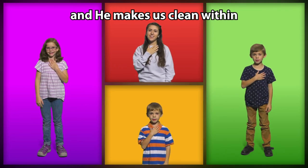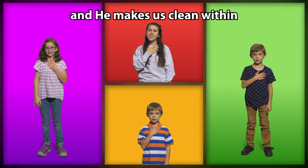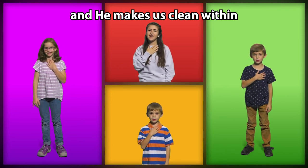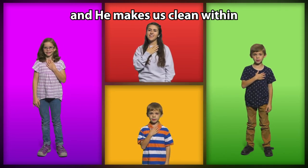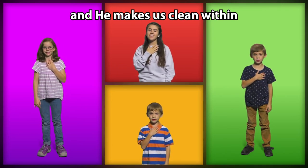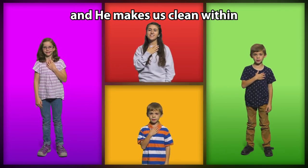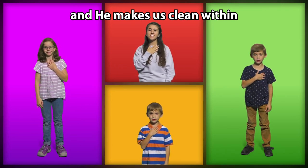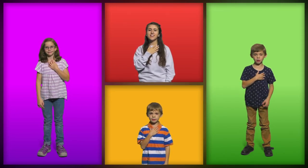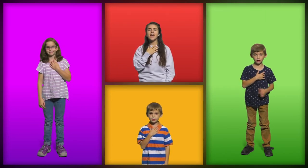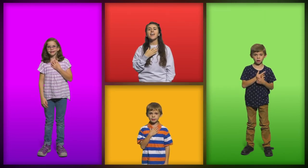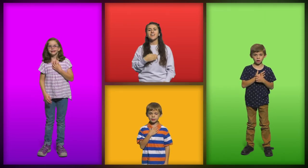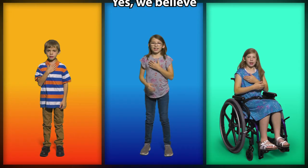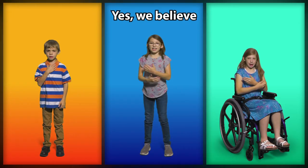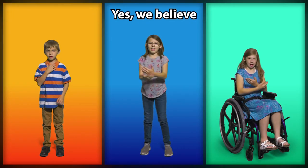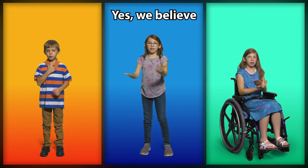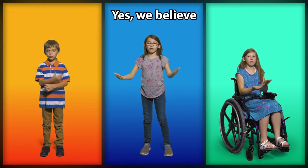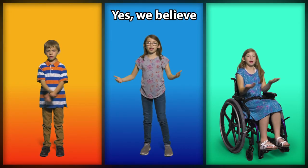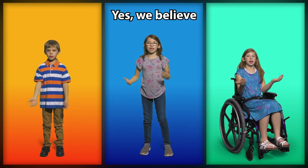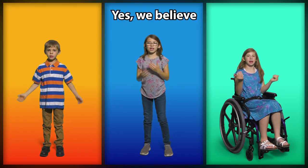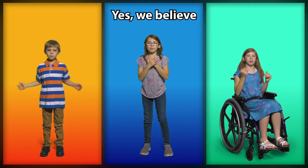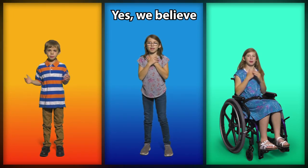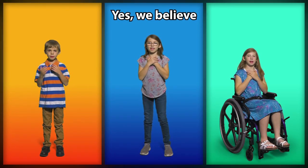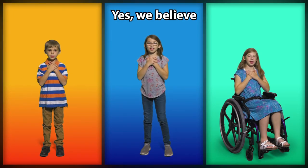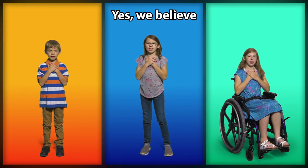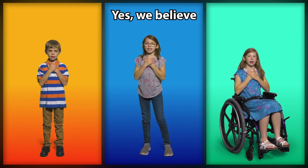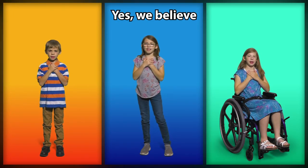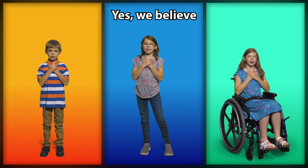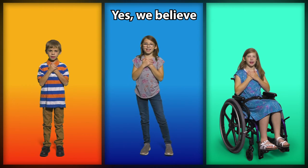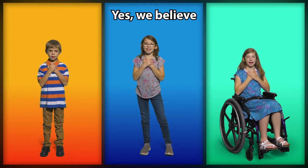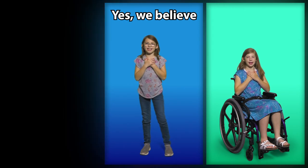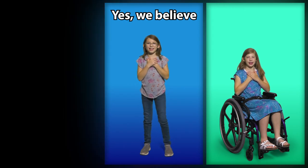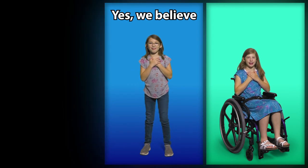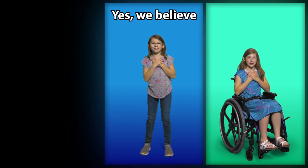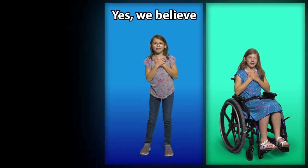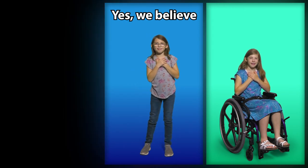Yes, we believe.